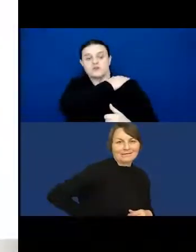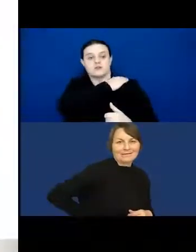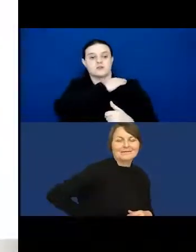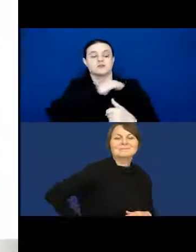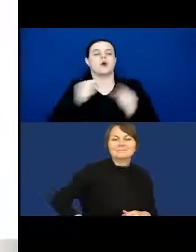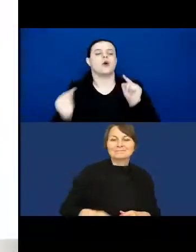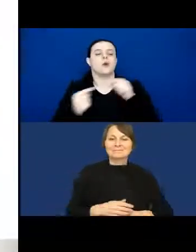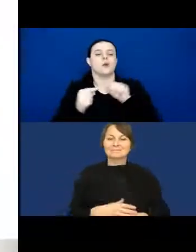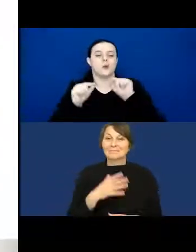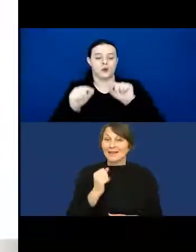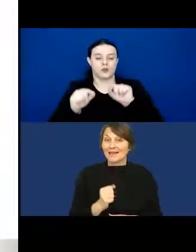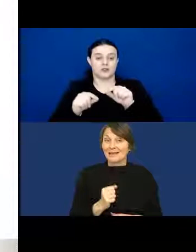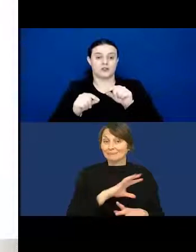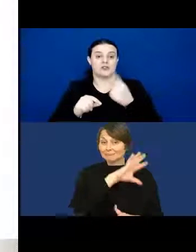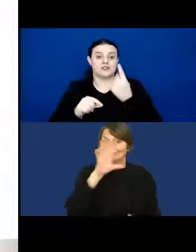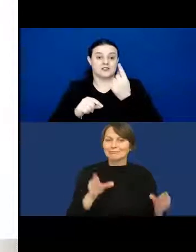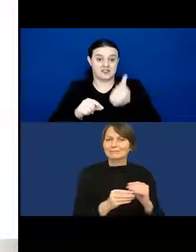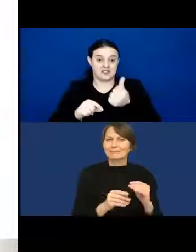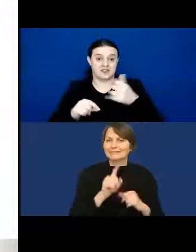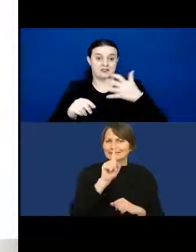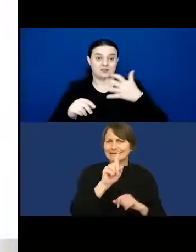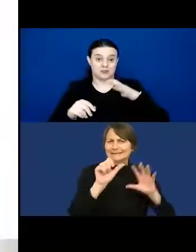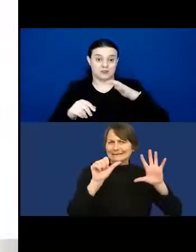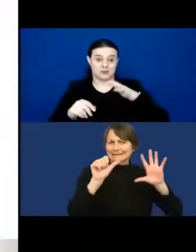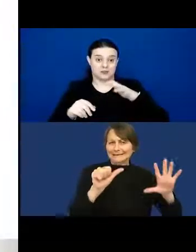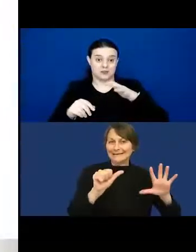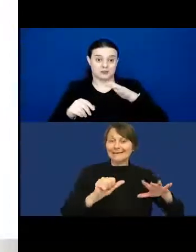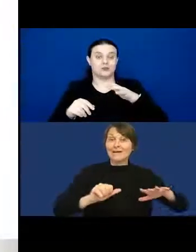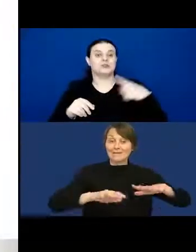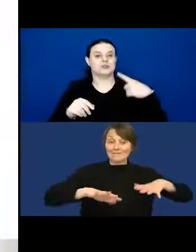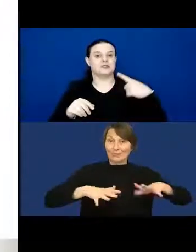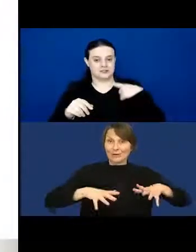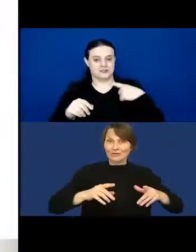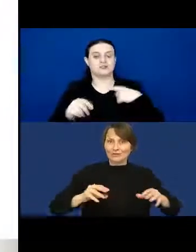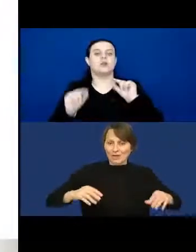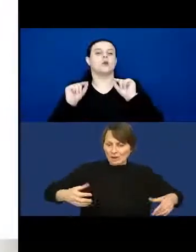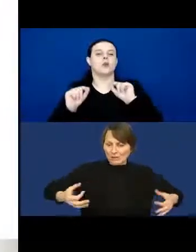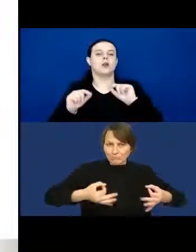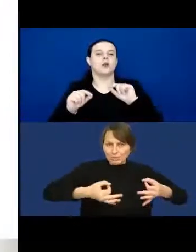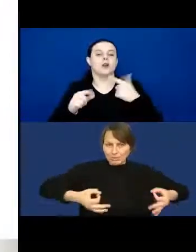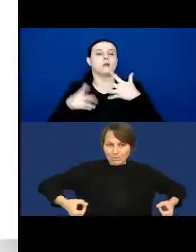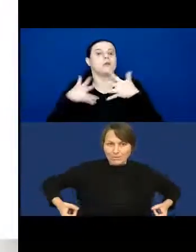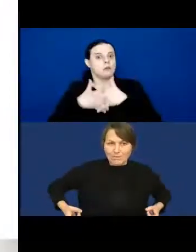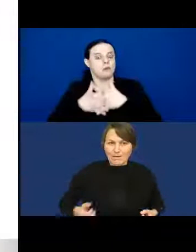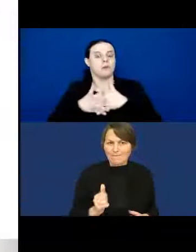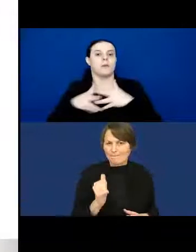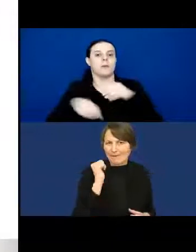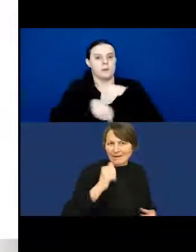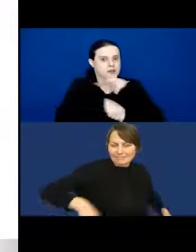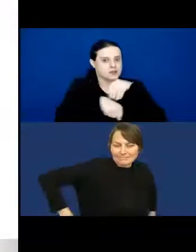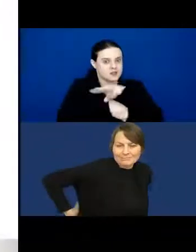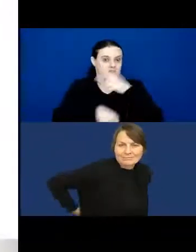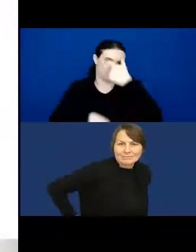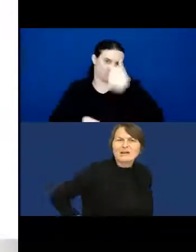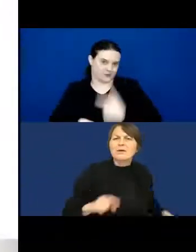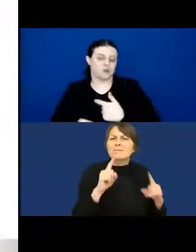implemented 16 vibration motors that can provide more complex messages to the user. And because we